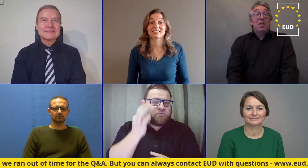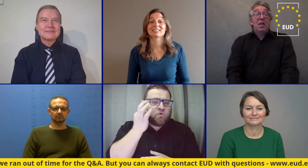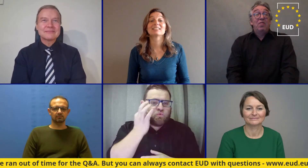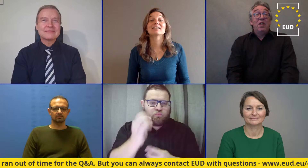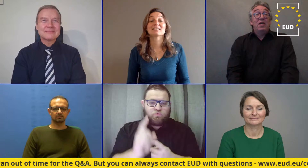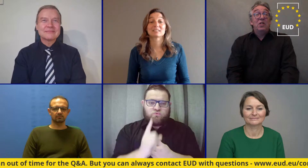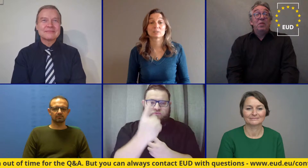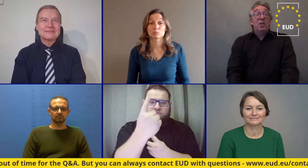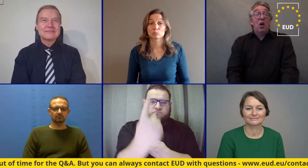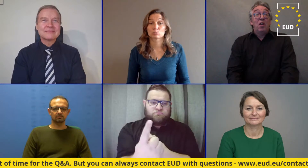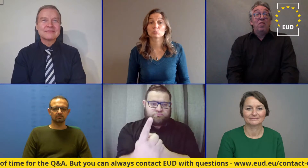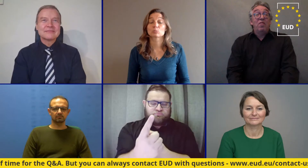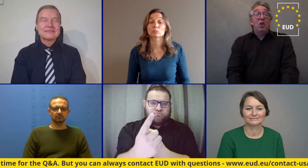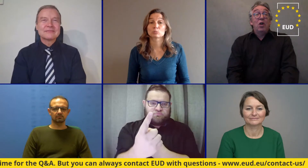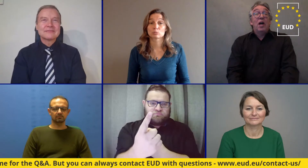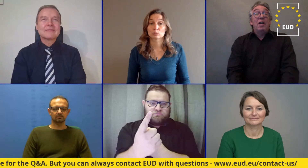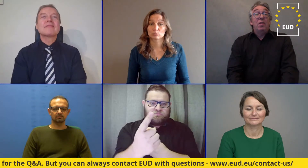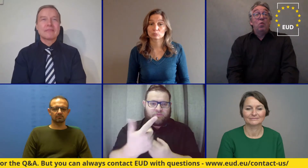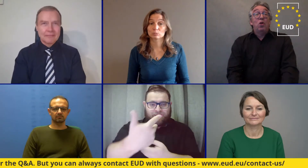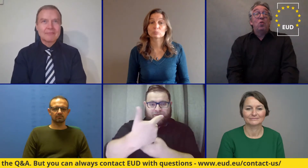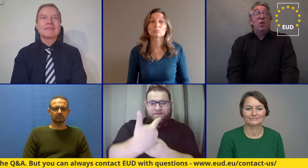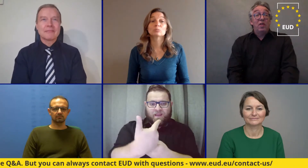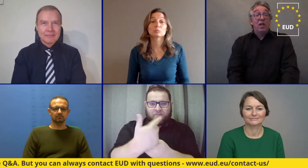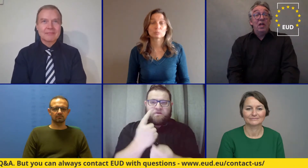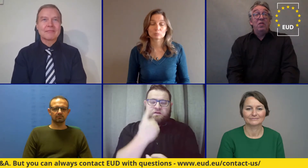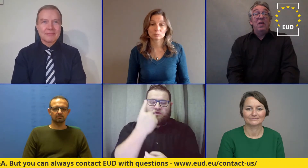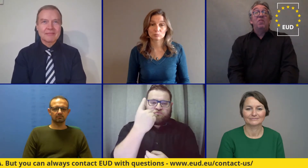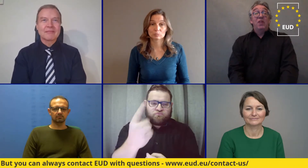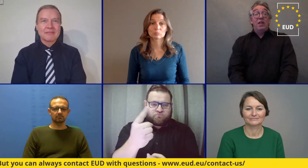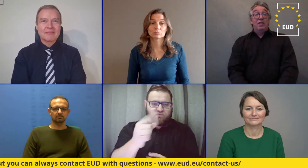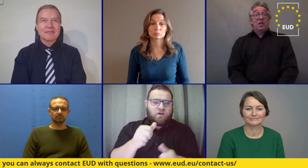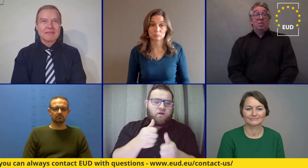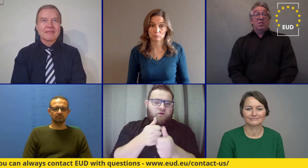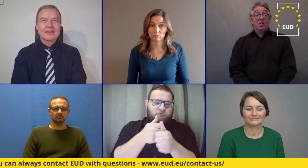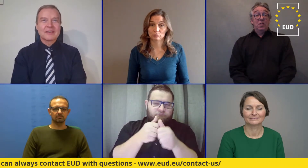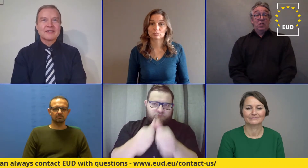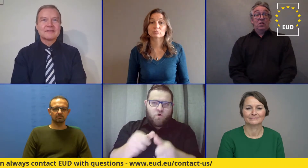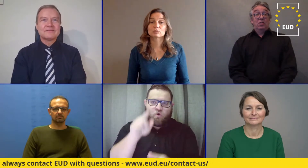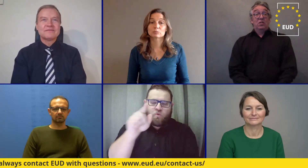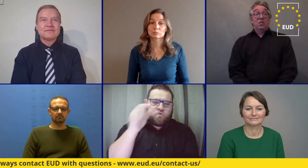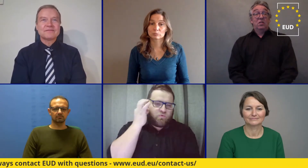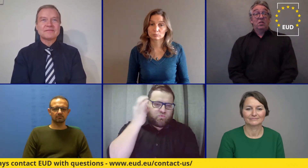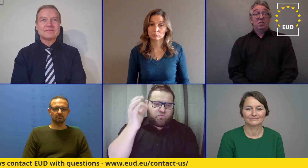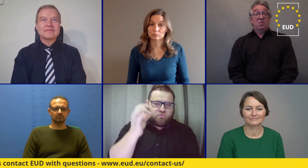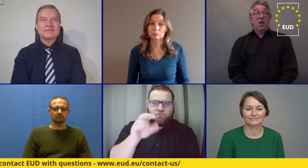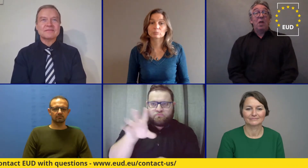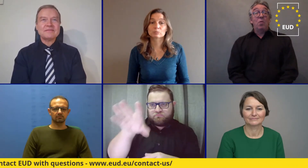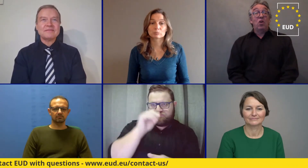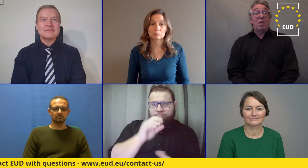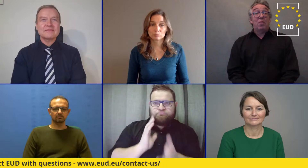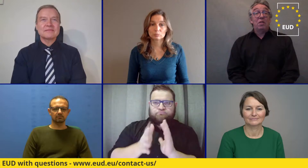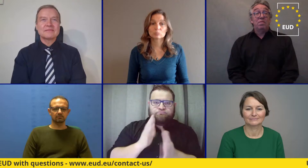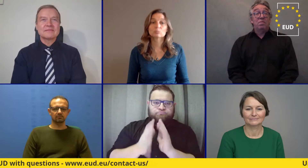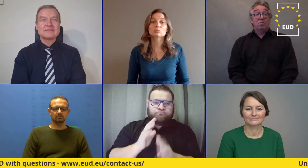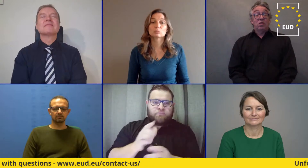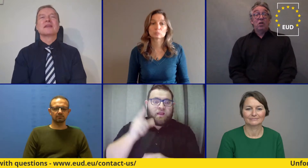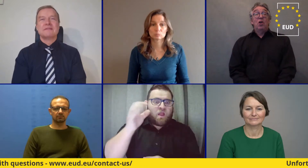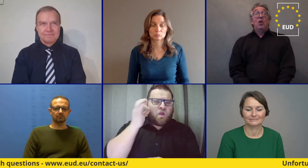If I interpret live, I work with a hearing feed interpreter. I'm on camera. I